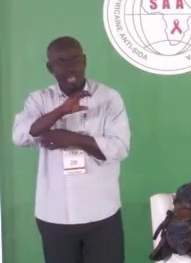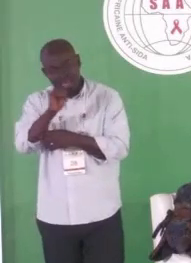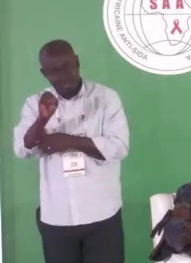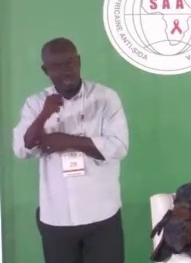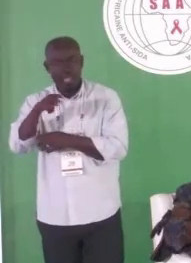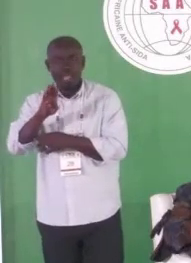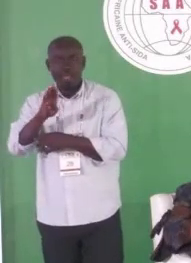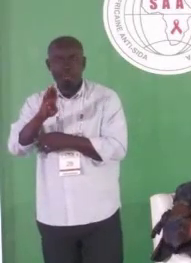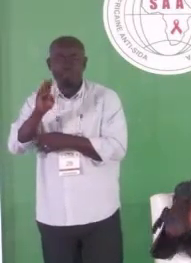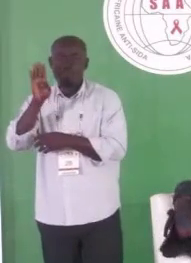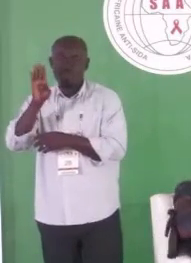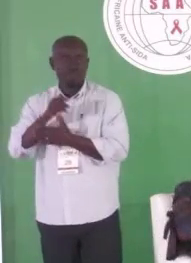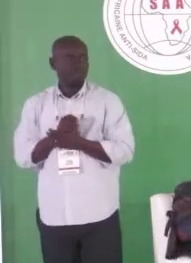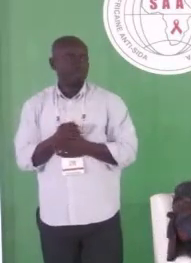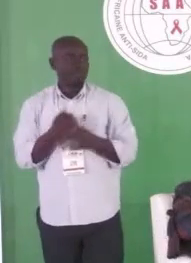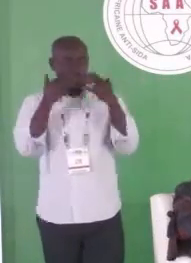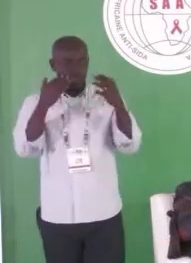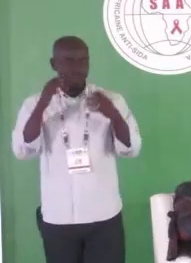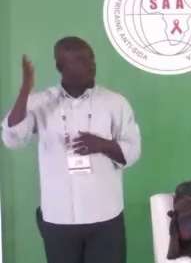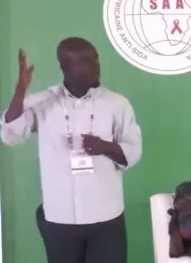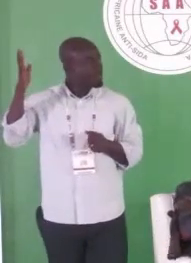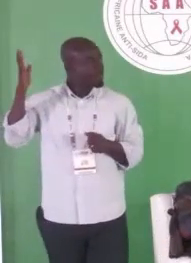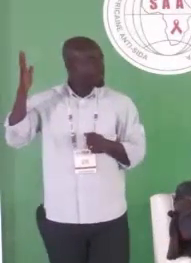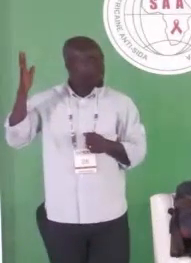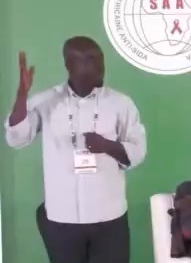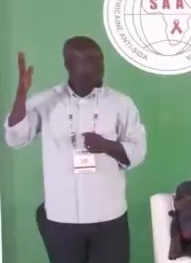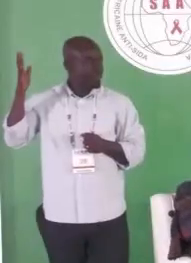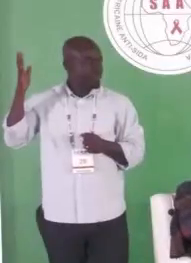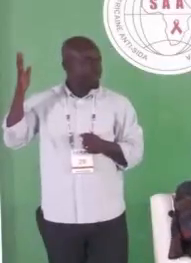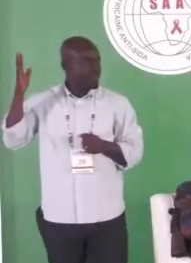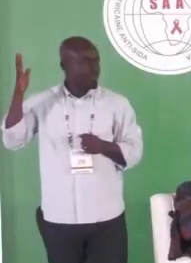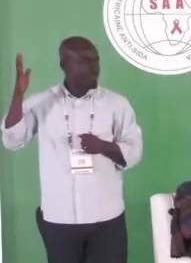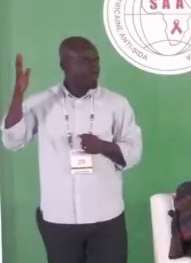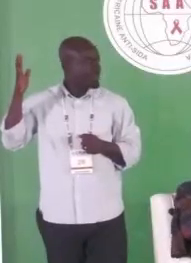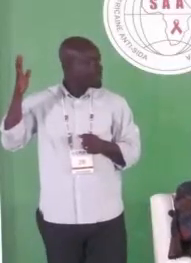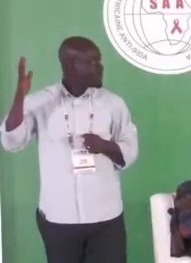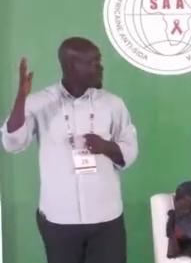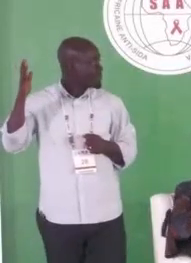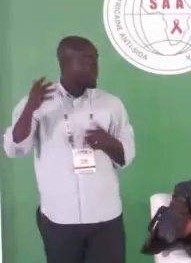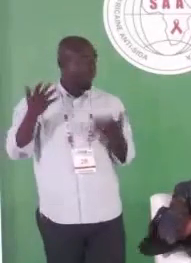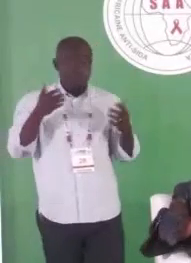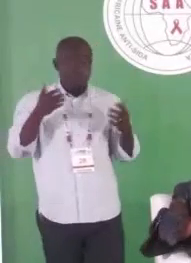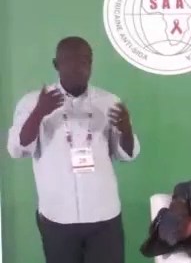hepatitis. Thank you. Thank you, Lynn, but you didn't tell us who you are.